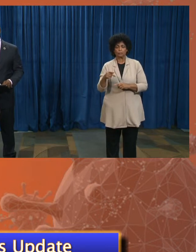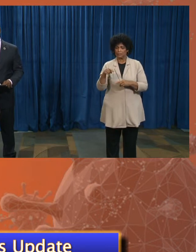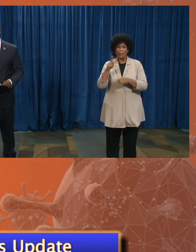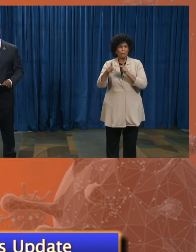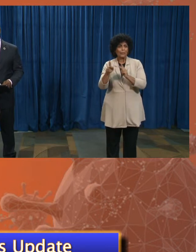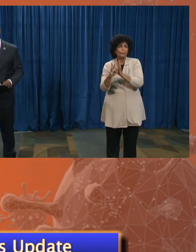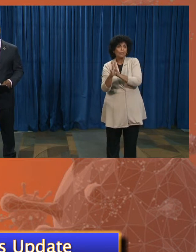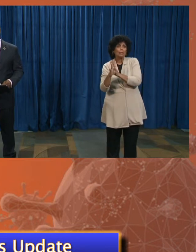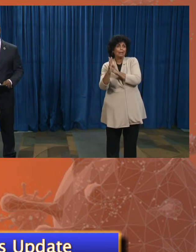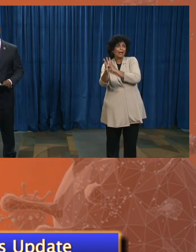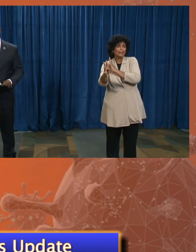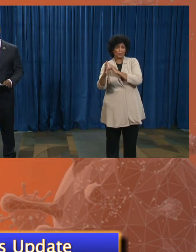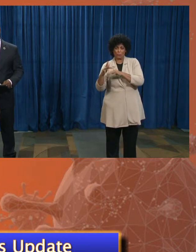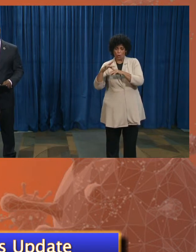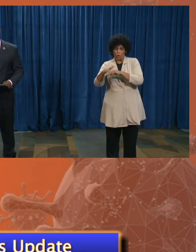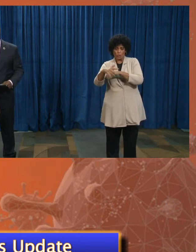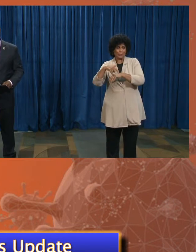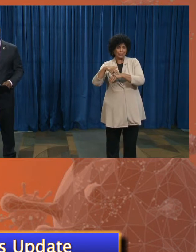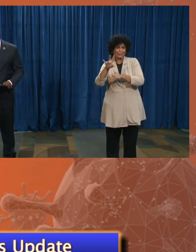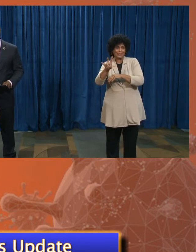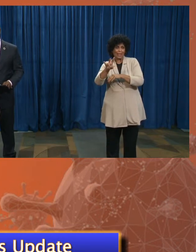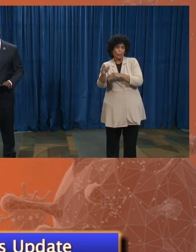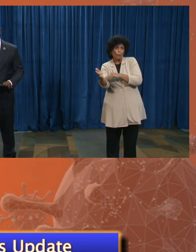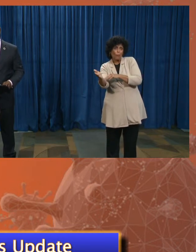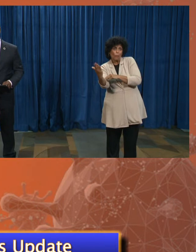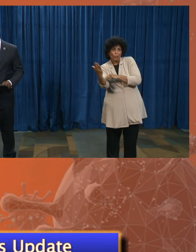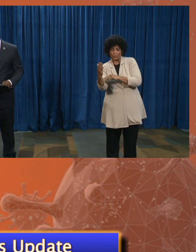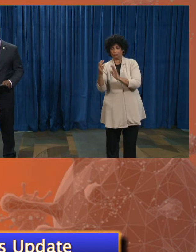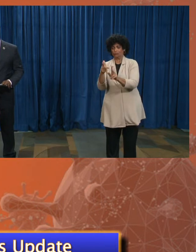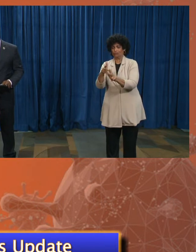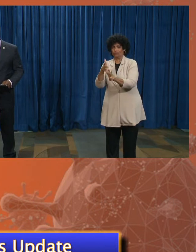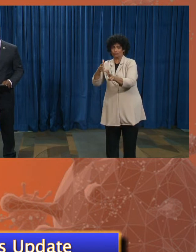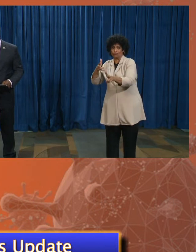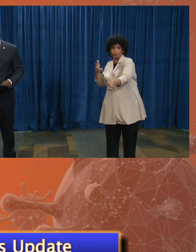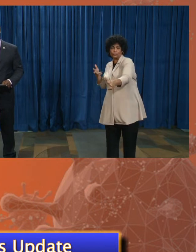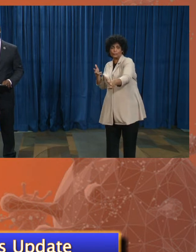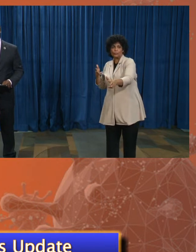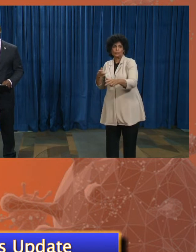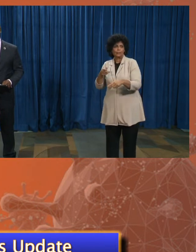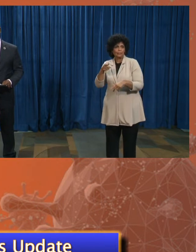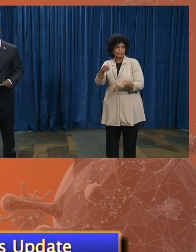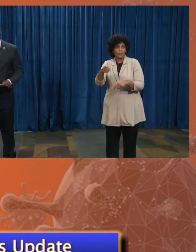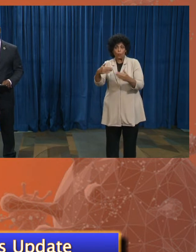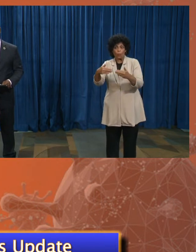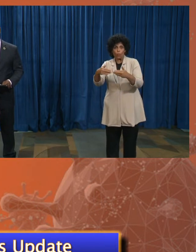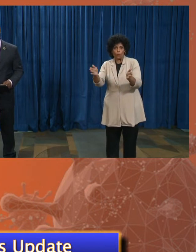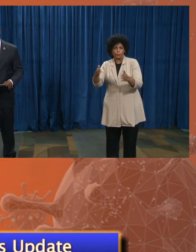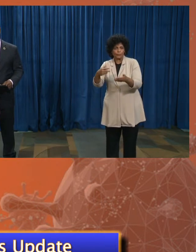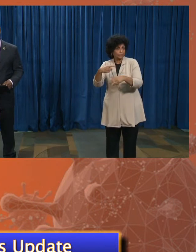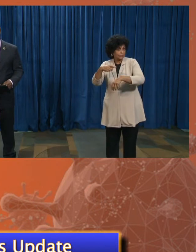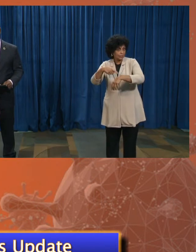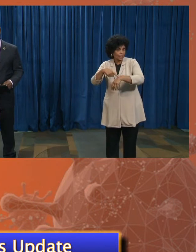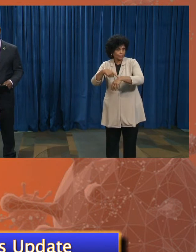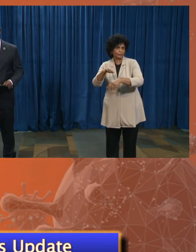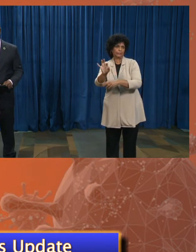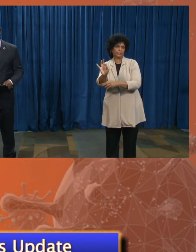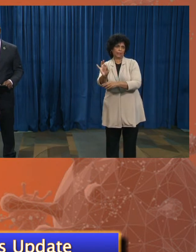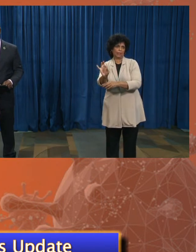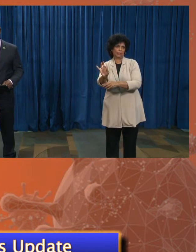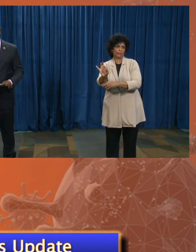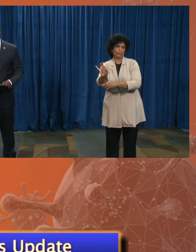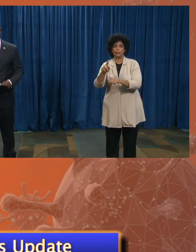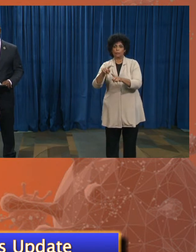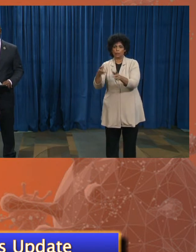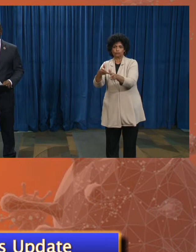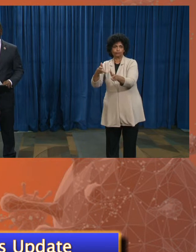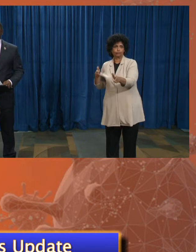early as 7 a.m. when the gates to all of our testing sites don't open until 9 a.m.